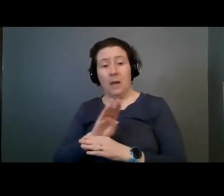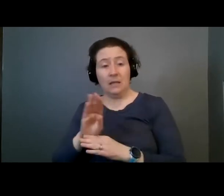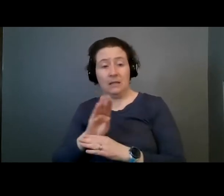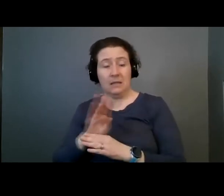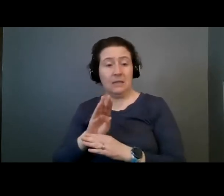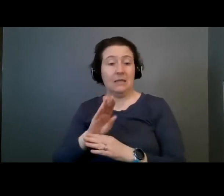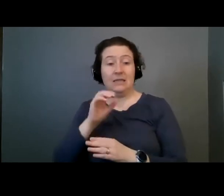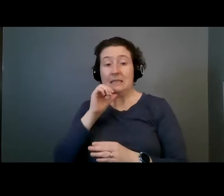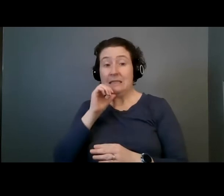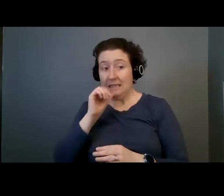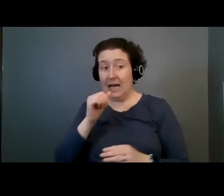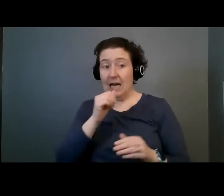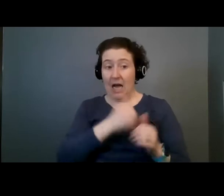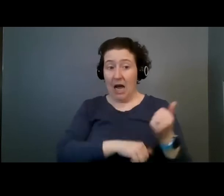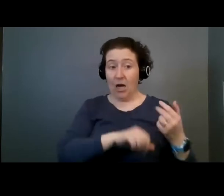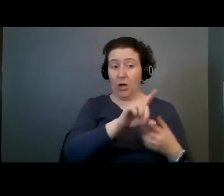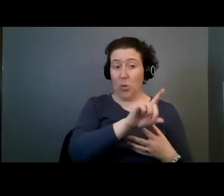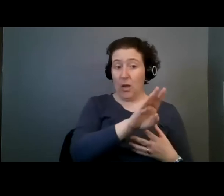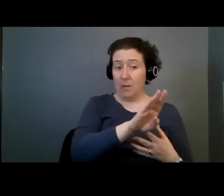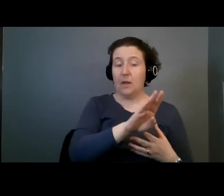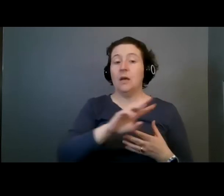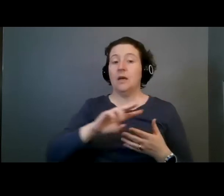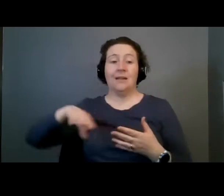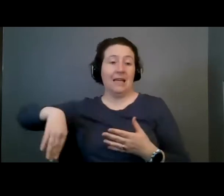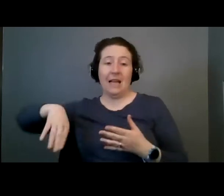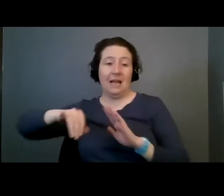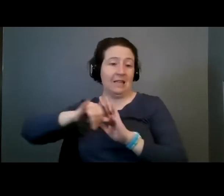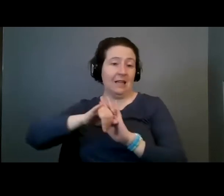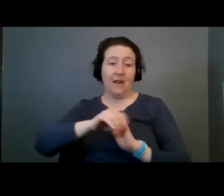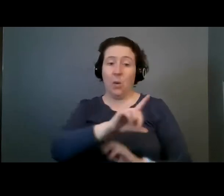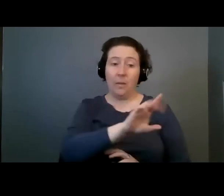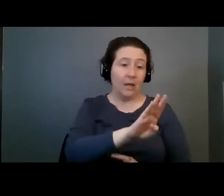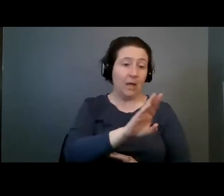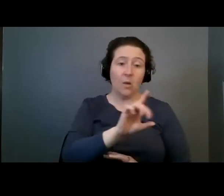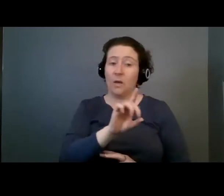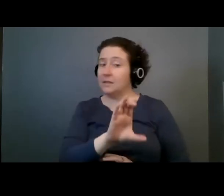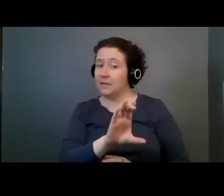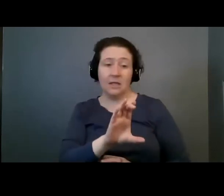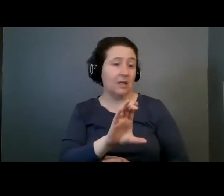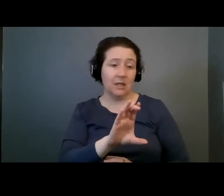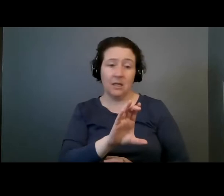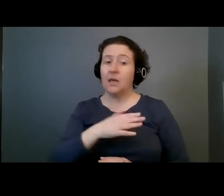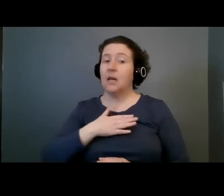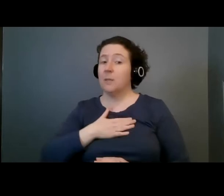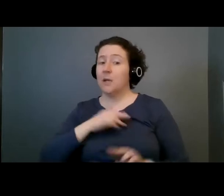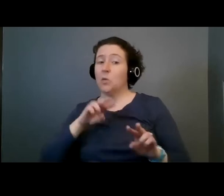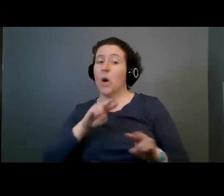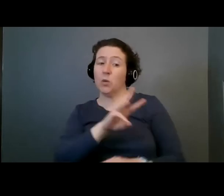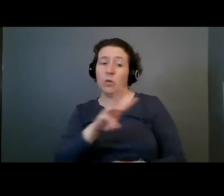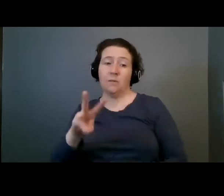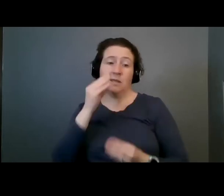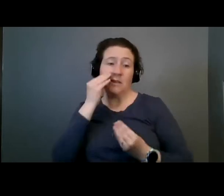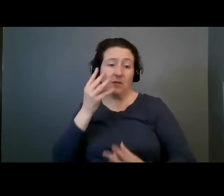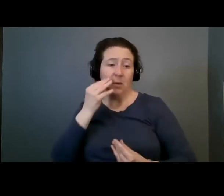yet identified in phase 1B or 1C. Please continue to watch our website for updates